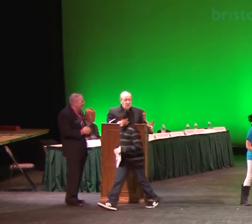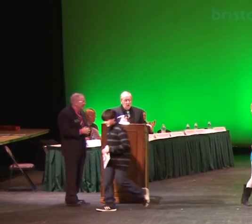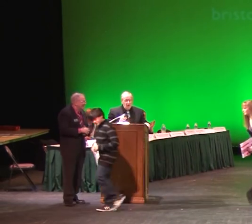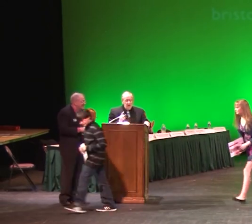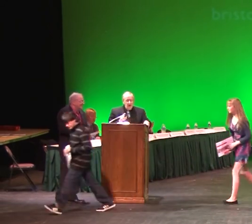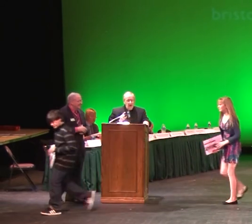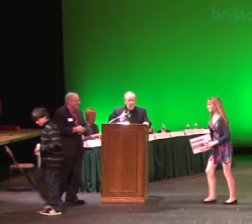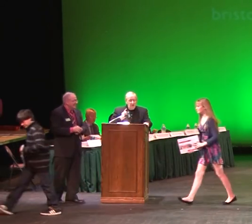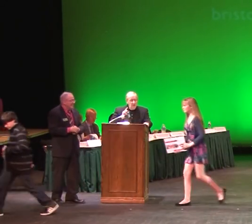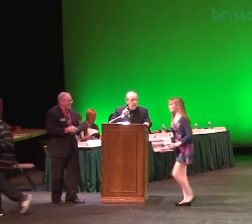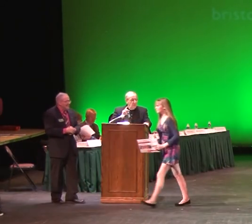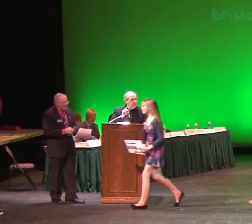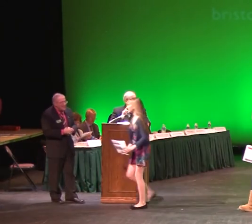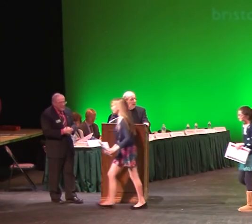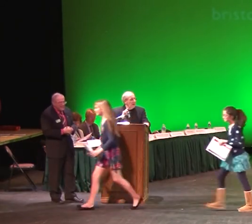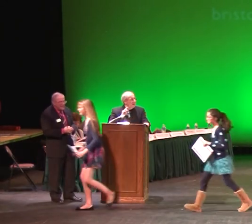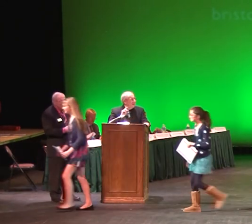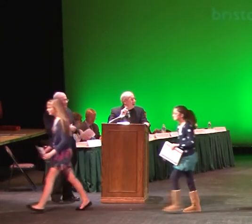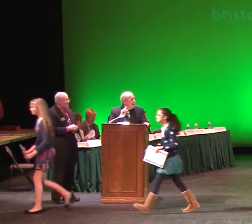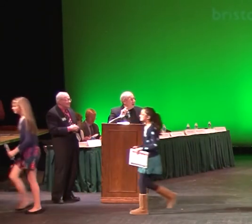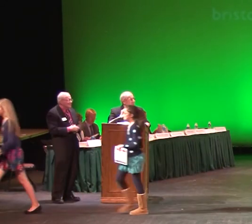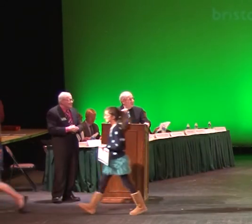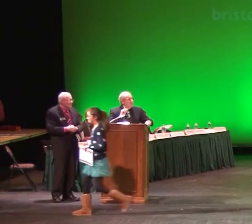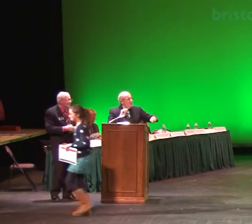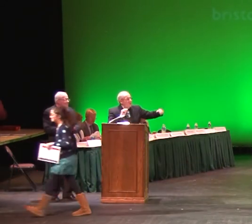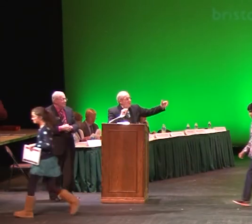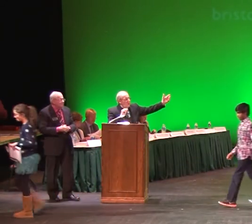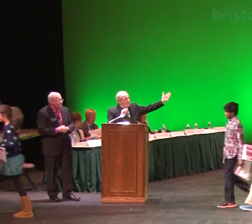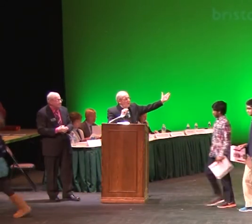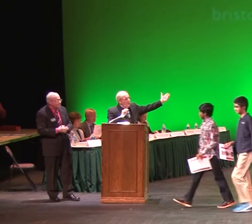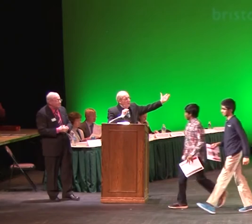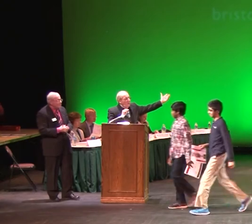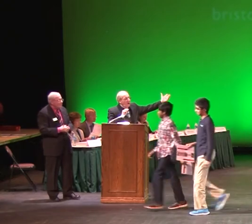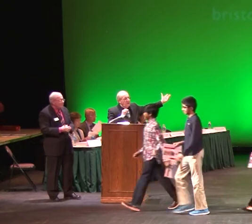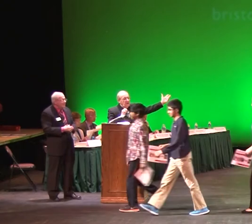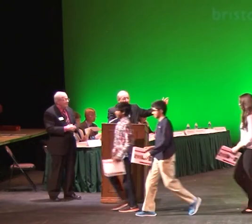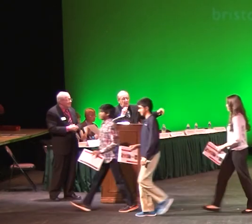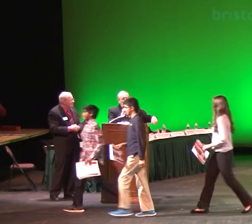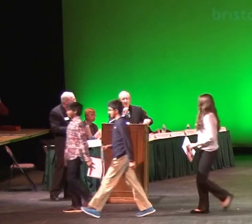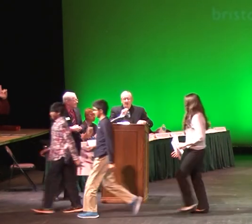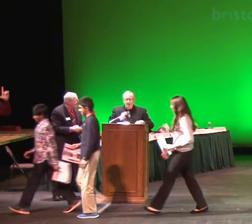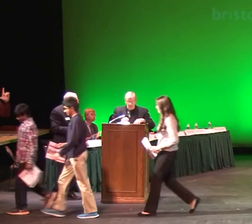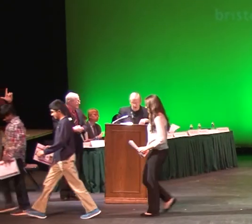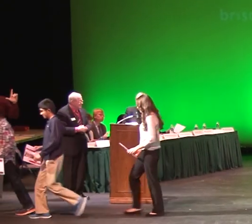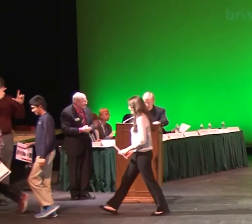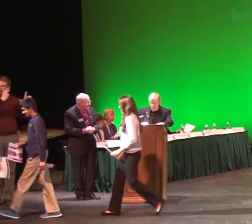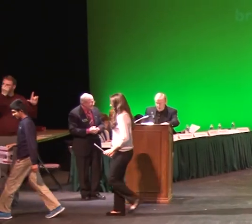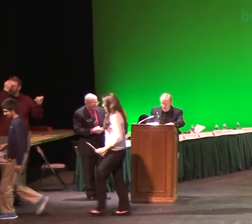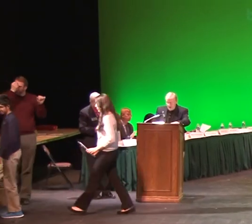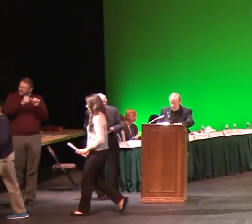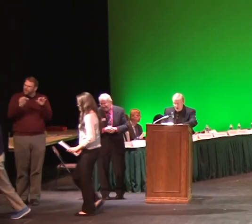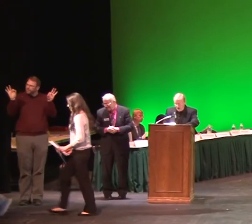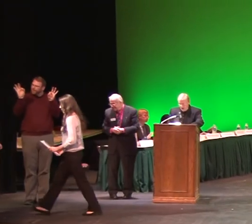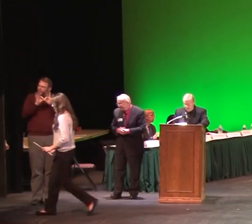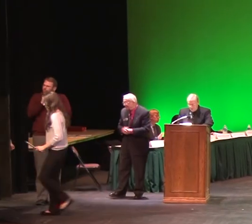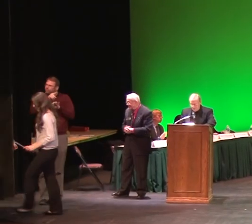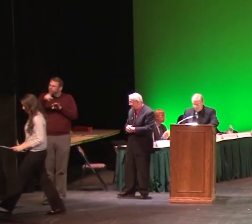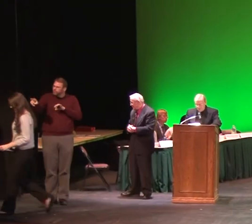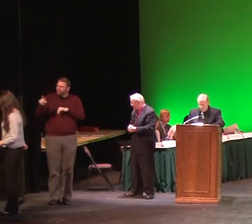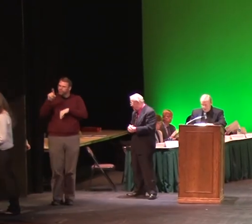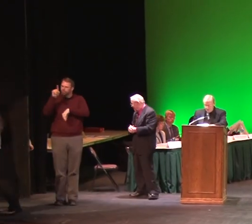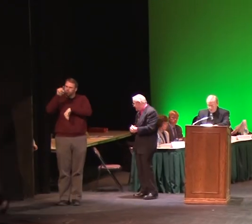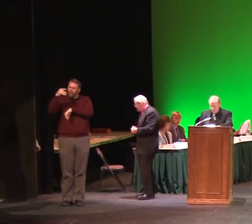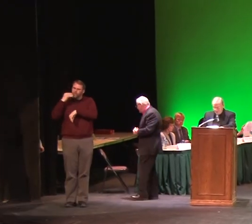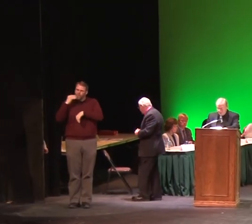Be certain now that you apply online so that you can we can watch you in the video next year.